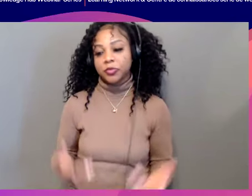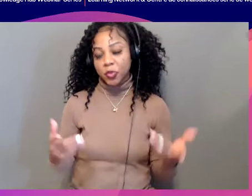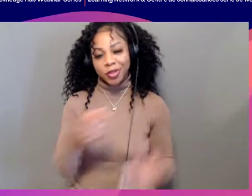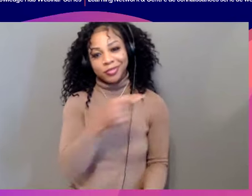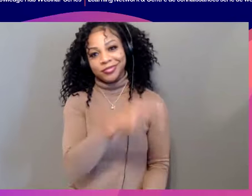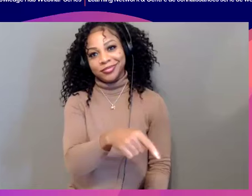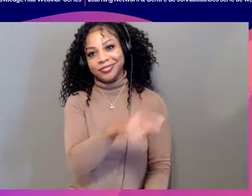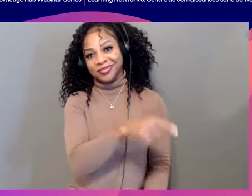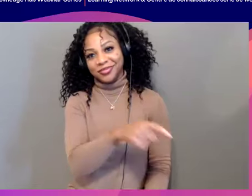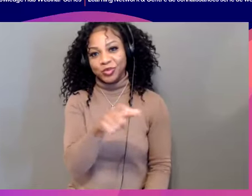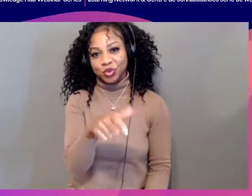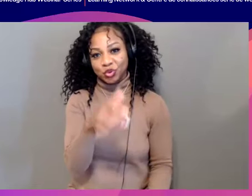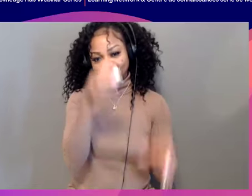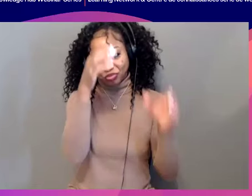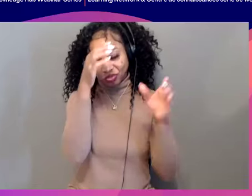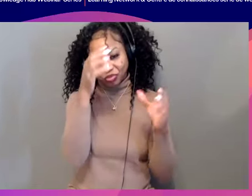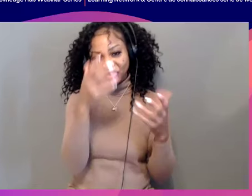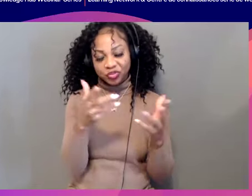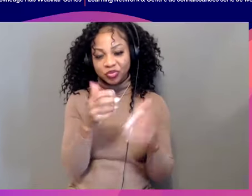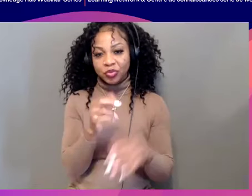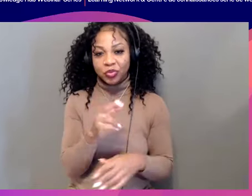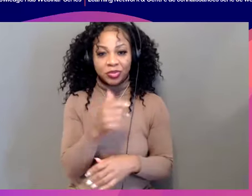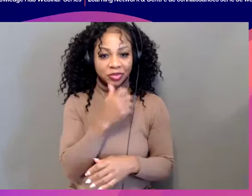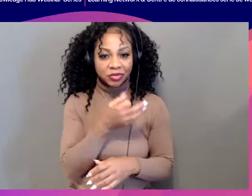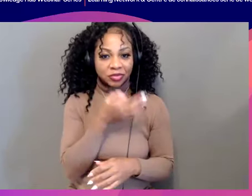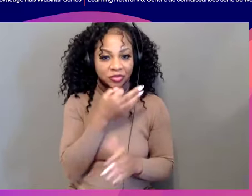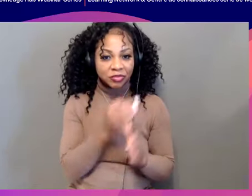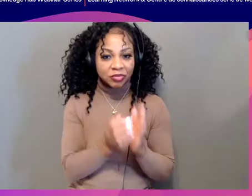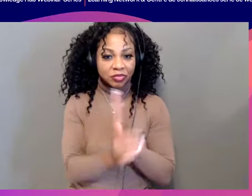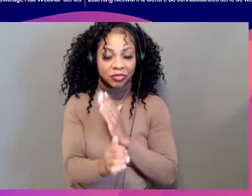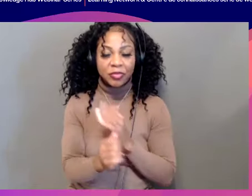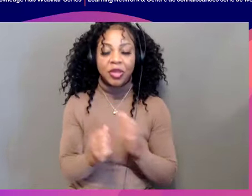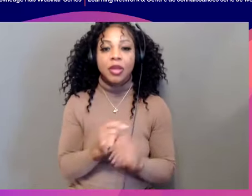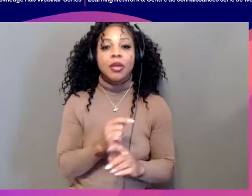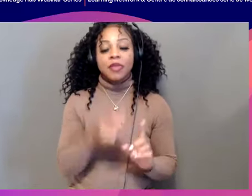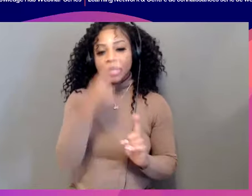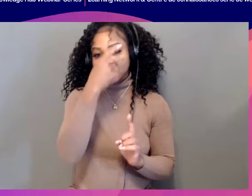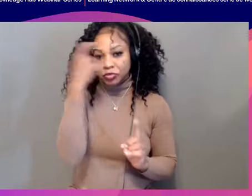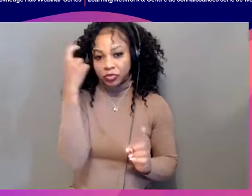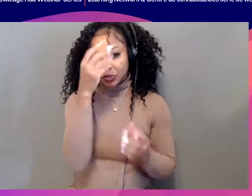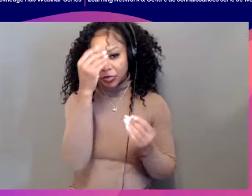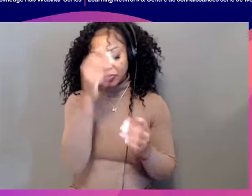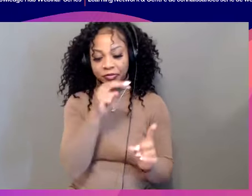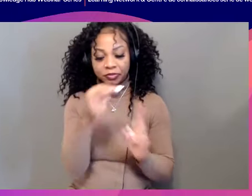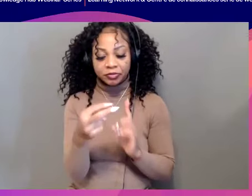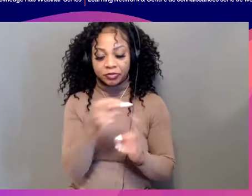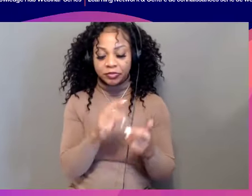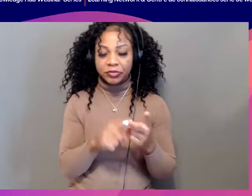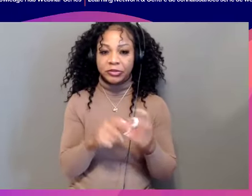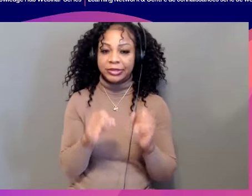already. But if they don't, like in terms of like having a trauma-informed perspective, being able to